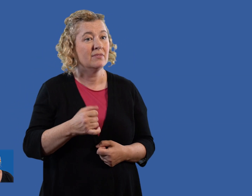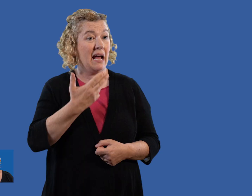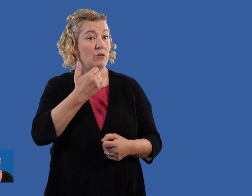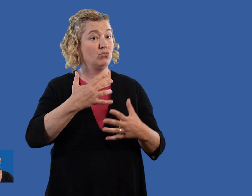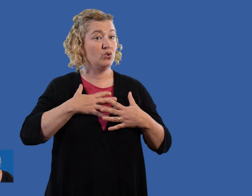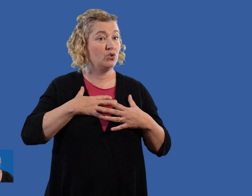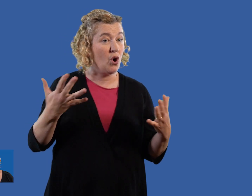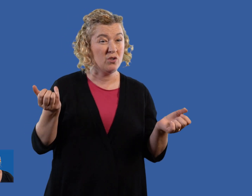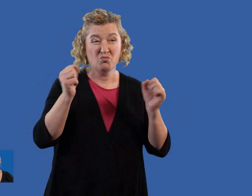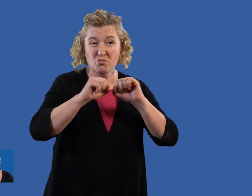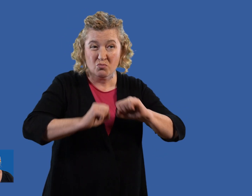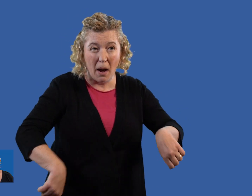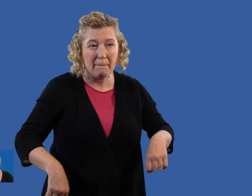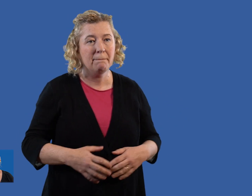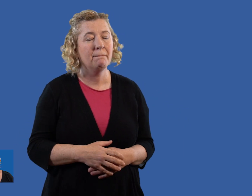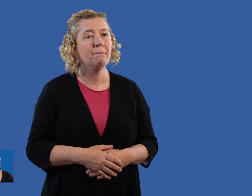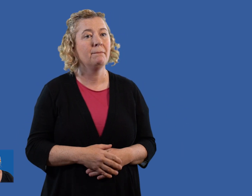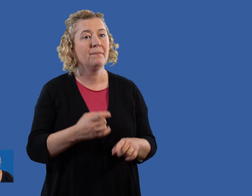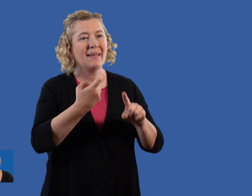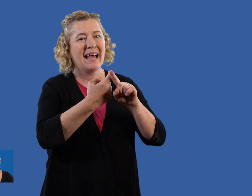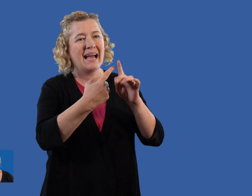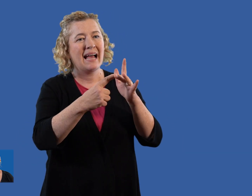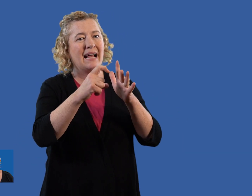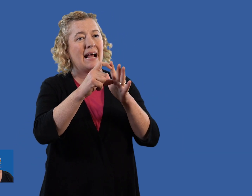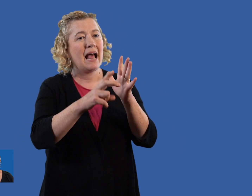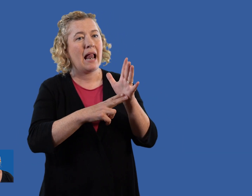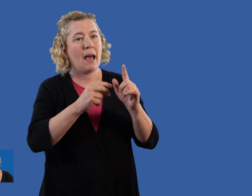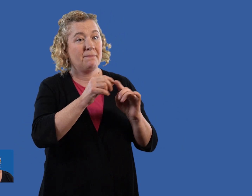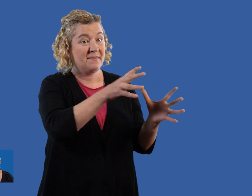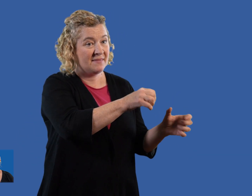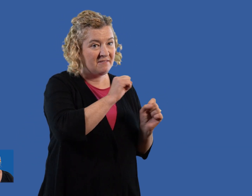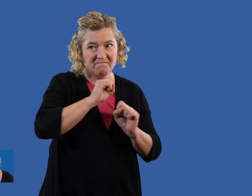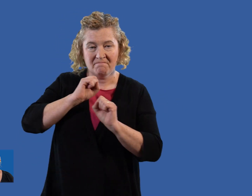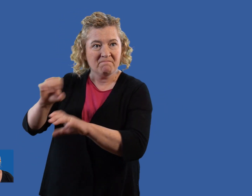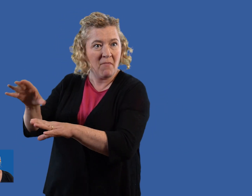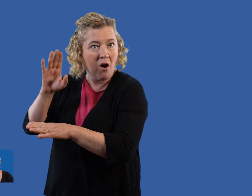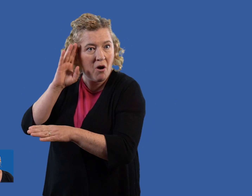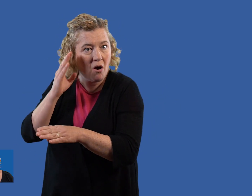kidnapping, rape, life-threatening medical diagnosis,